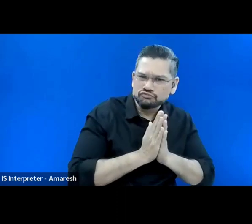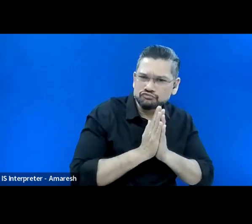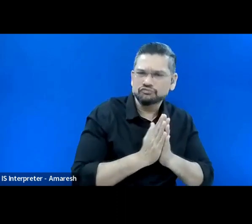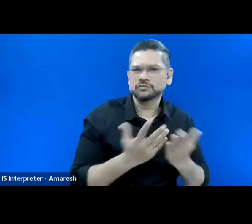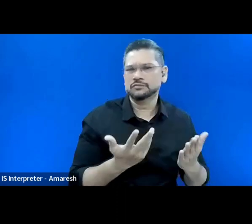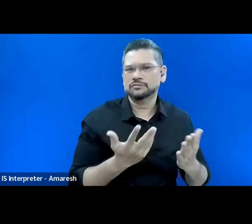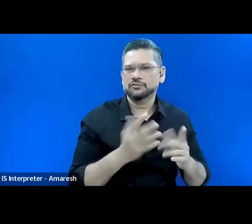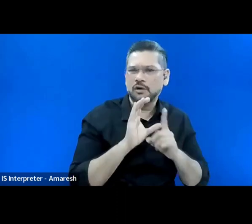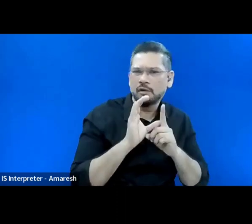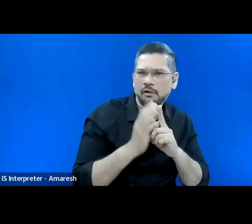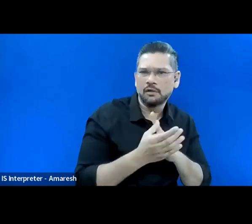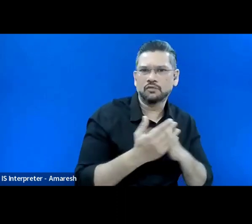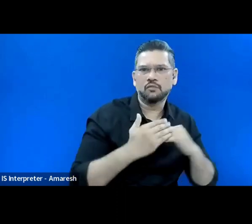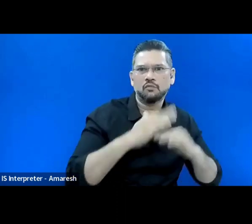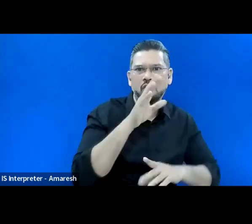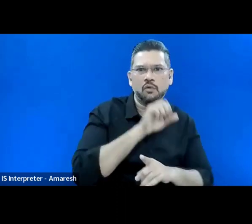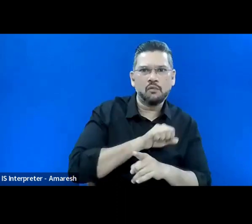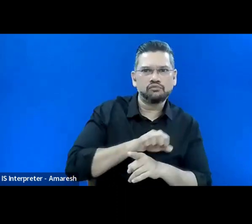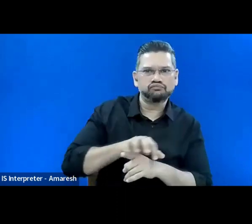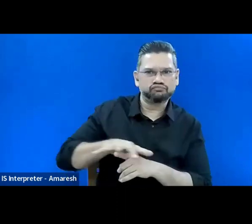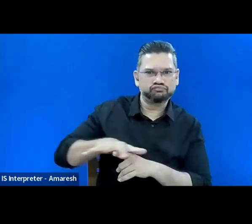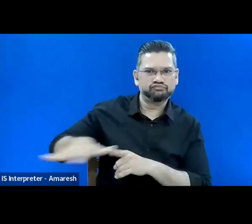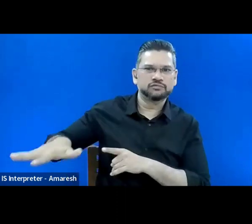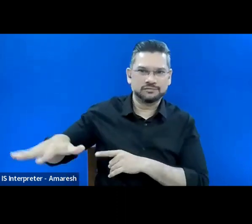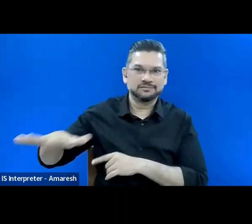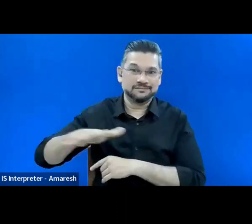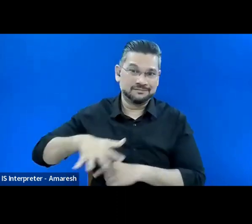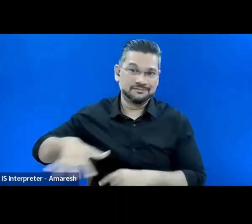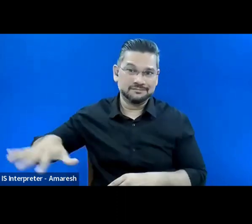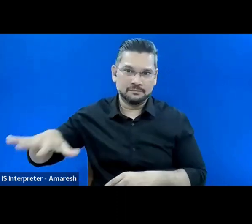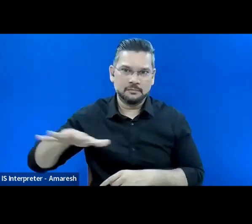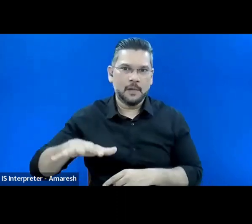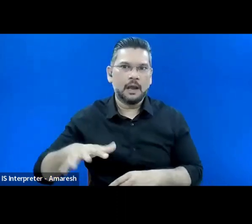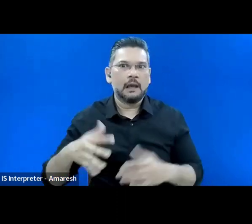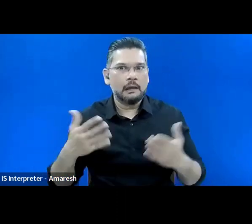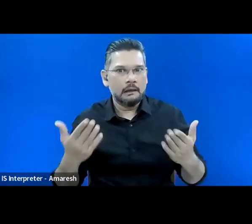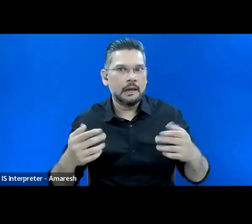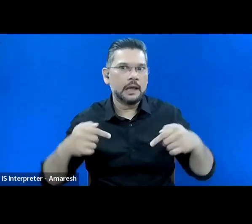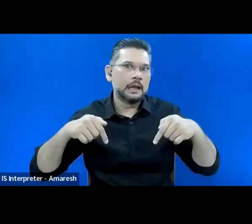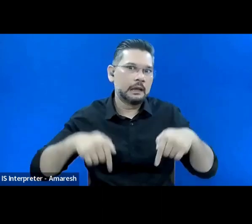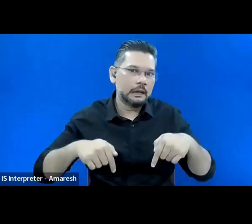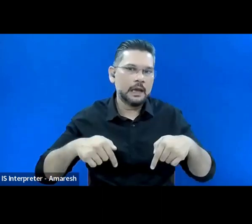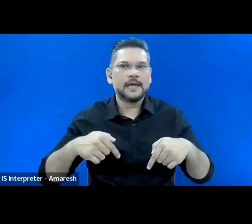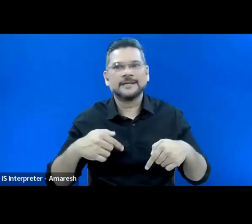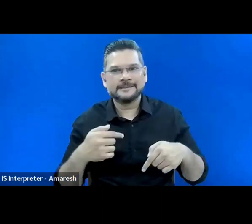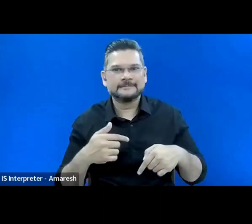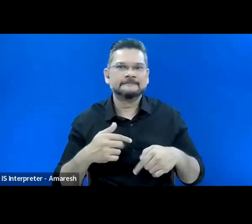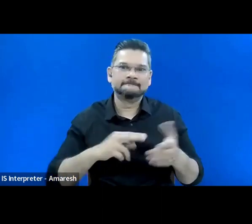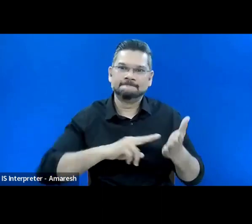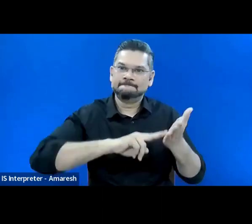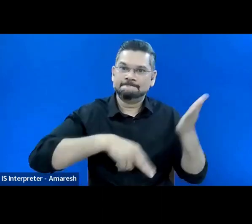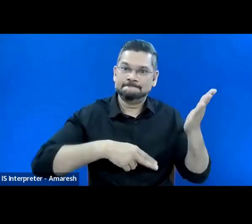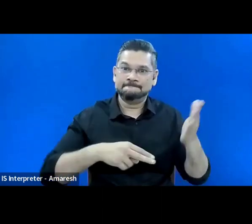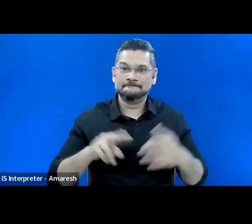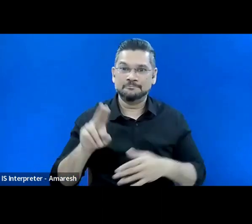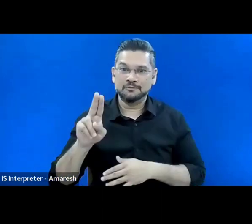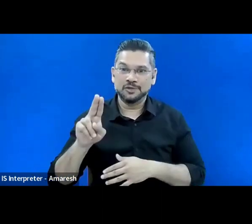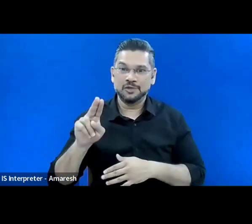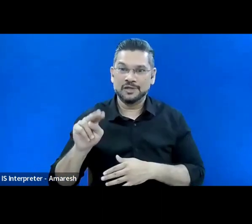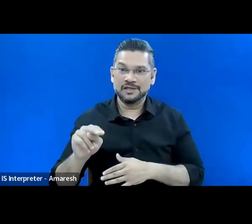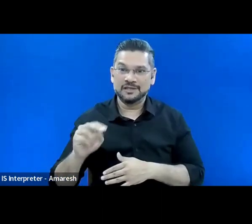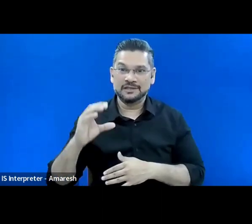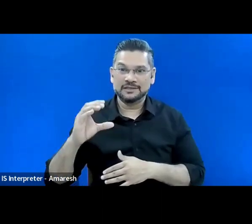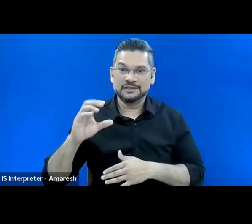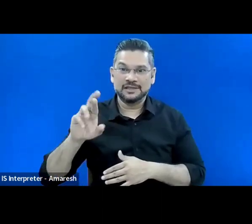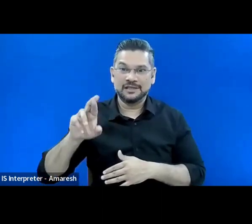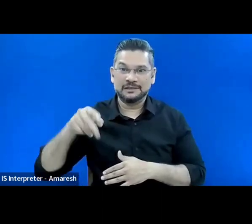the implementation and the recognition of CRPD is taking a long time for it to be implemented and be